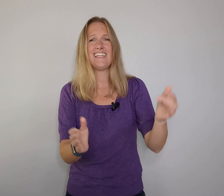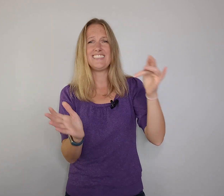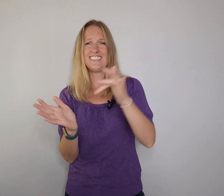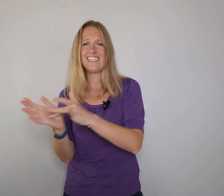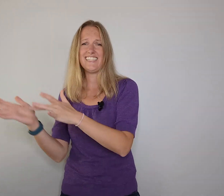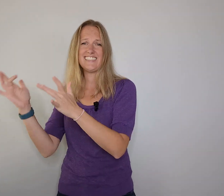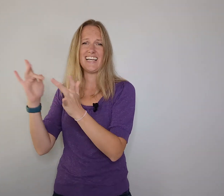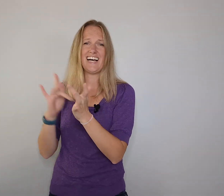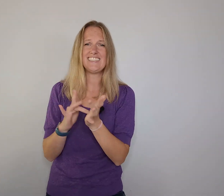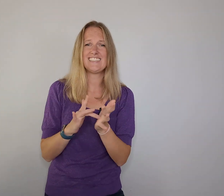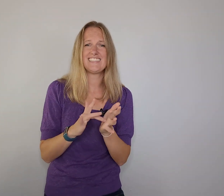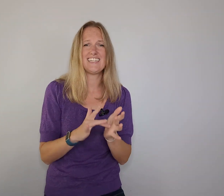in Jesus.